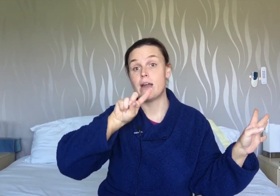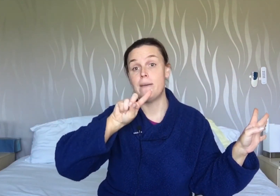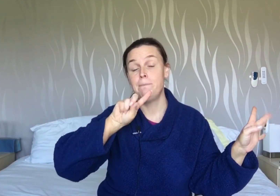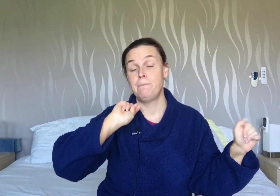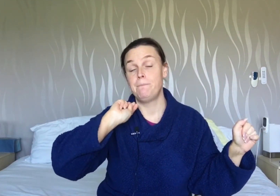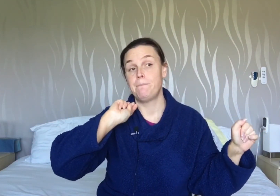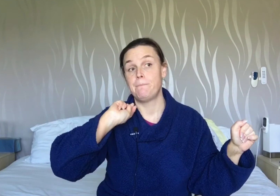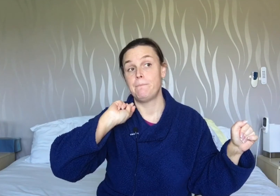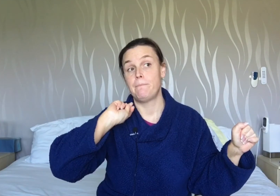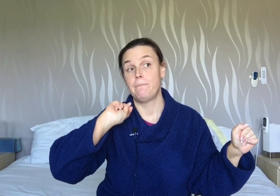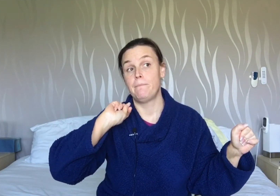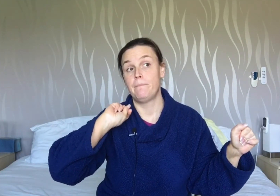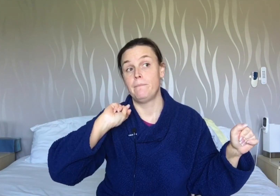Instagram.